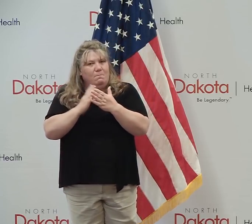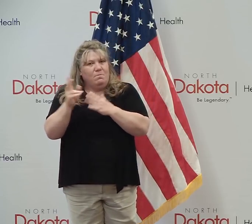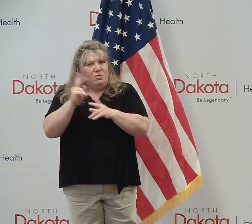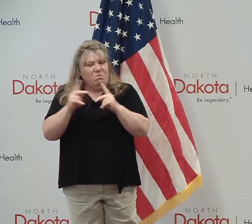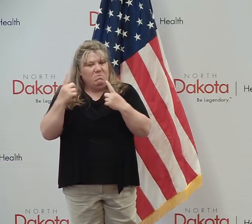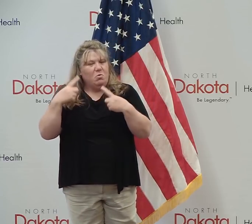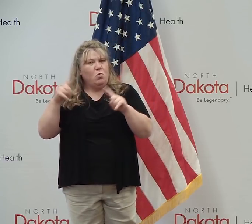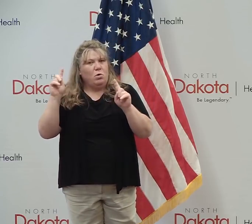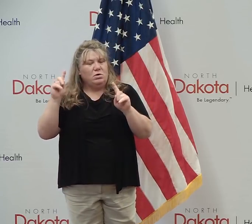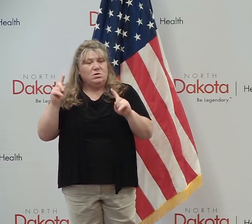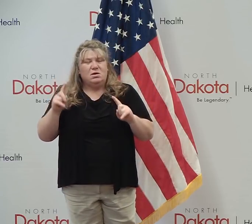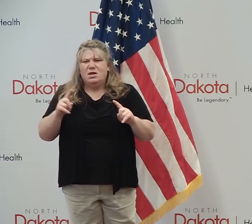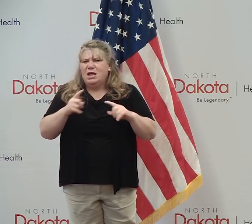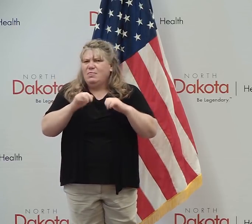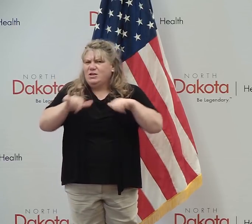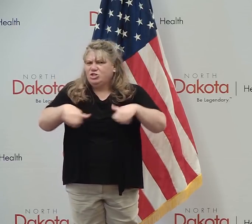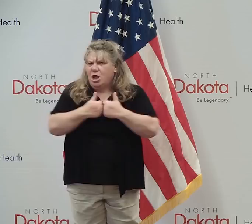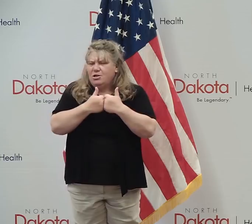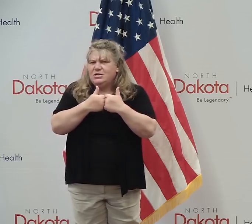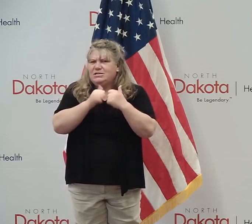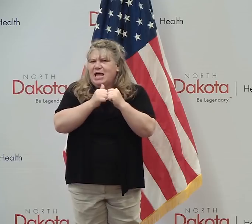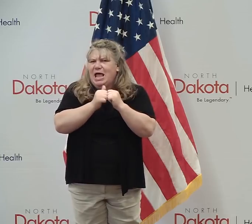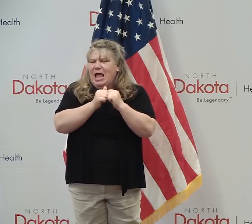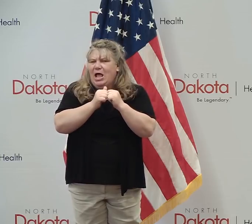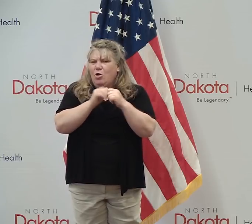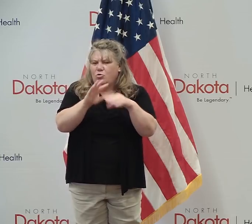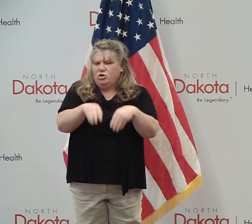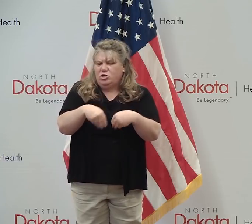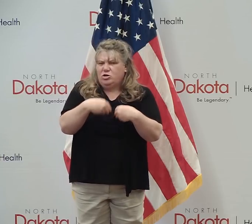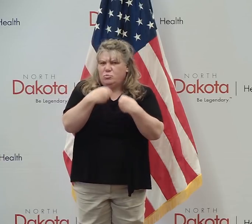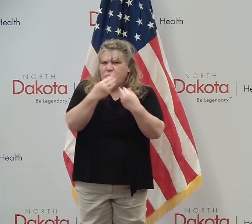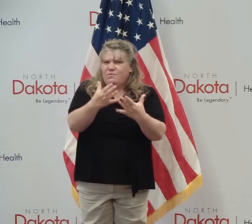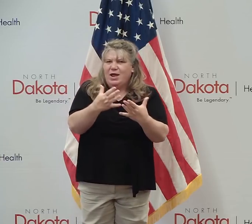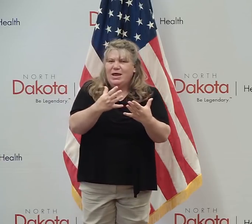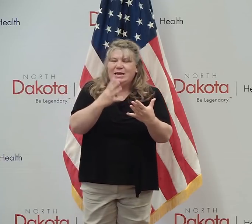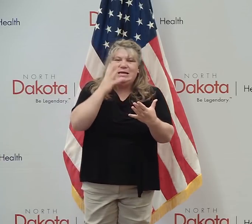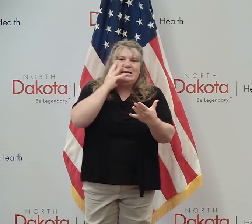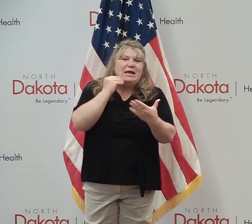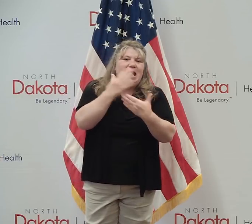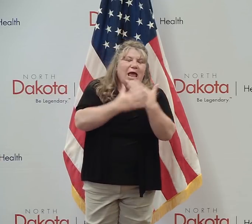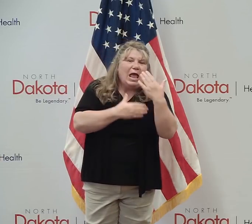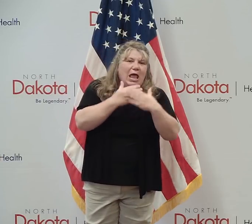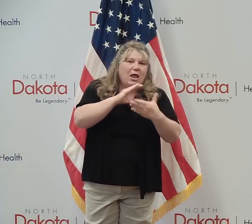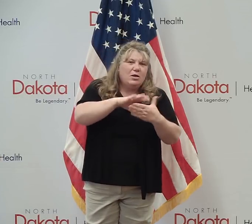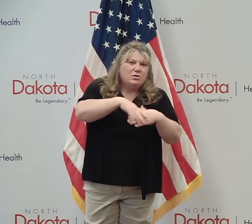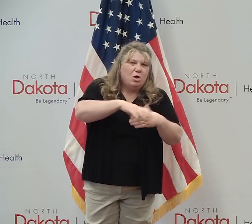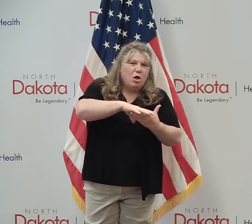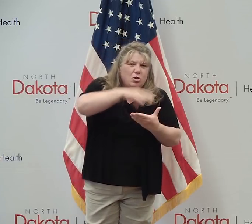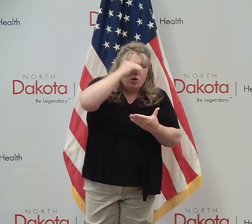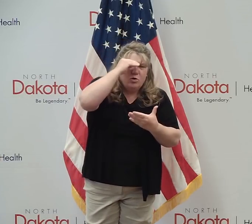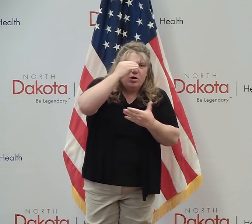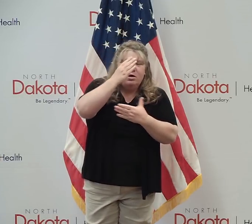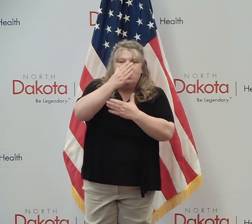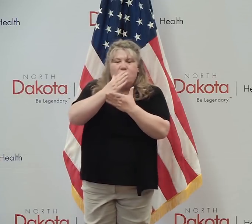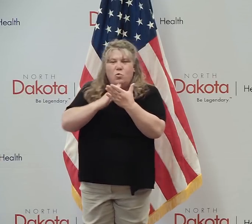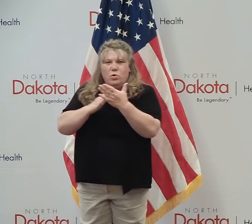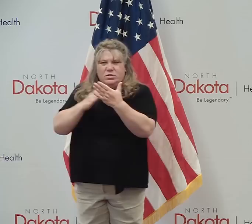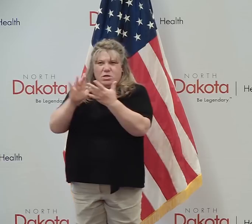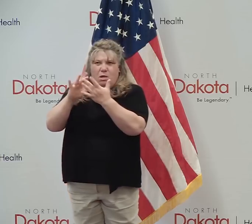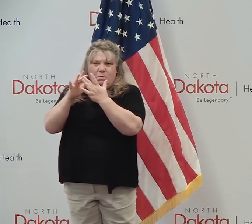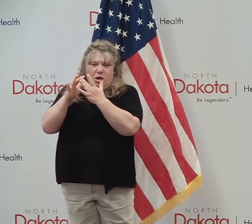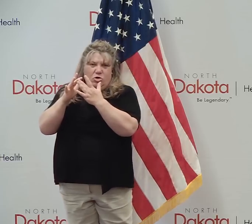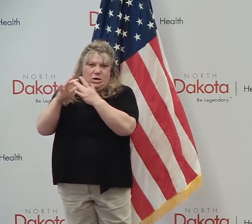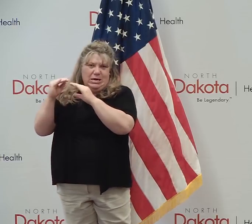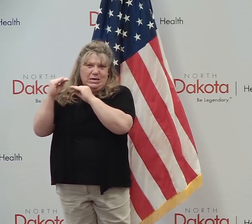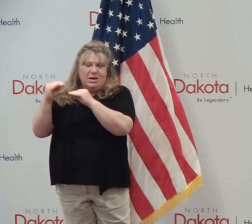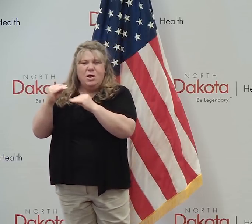The real challenge is how to deliver experiential learning with some online offerings. What we know is